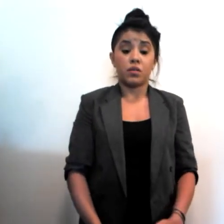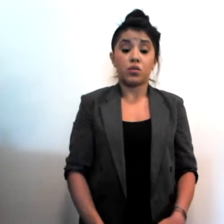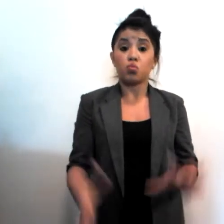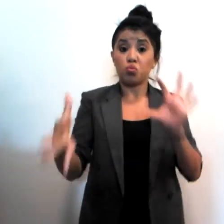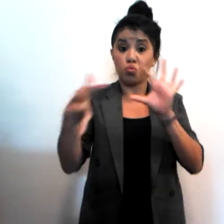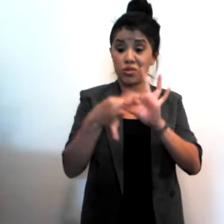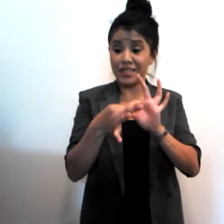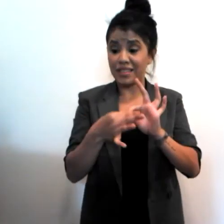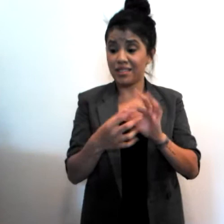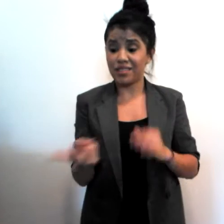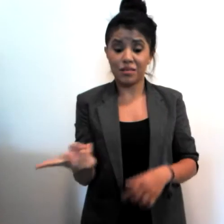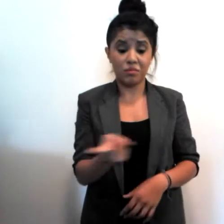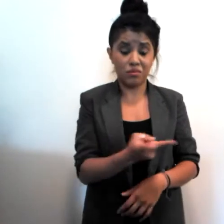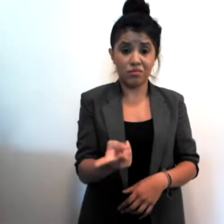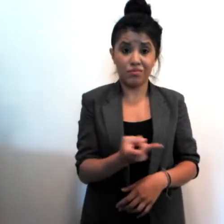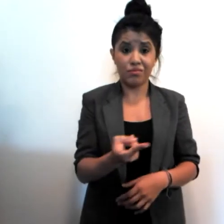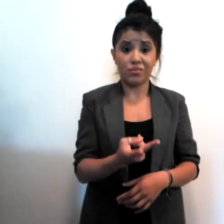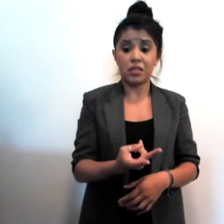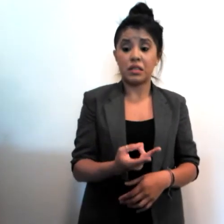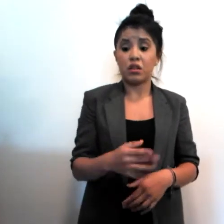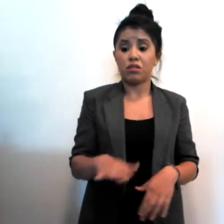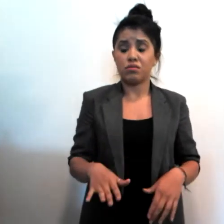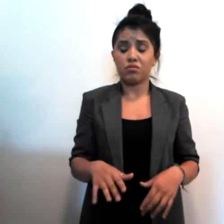hearing. Teacher-student relationships,